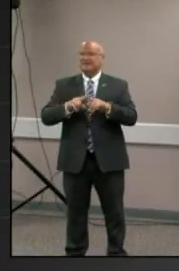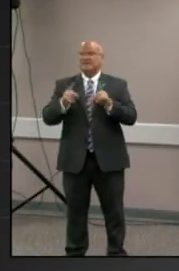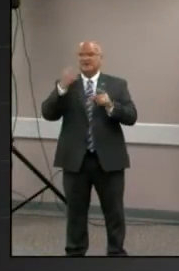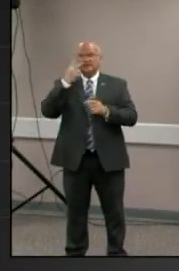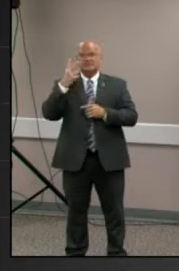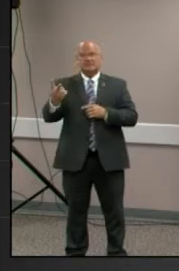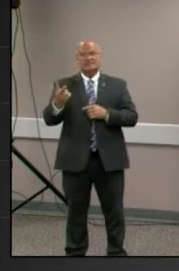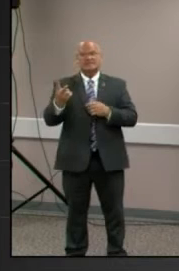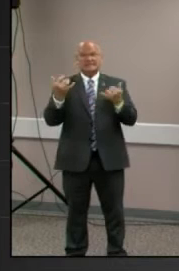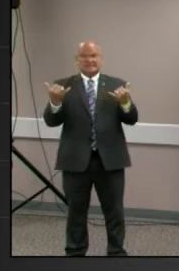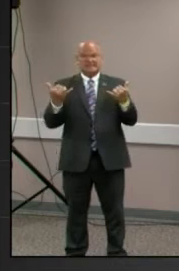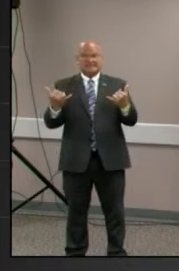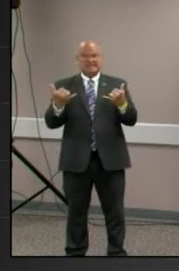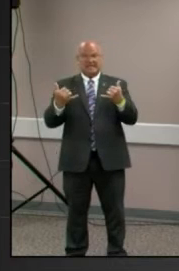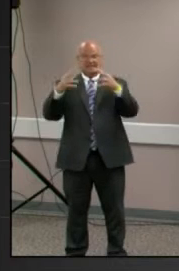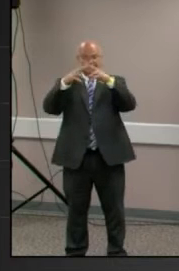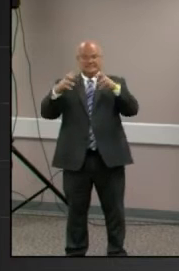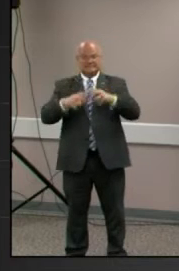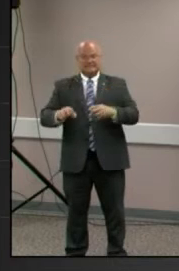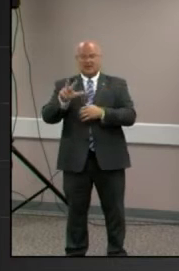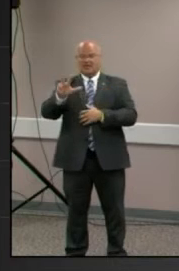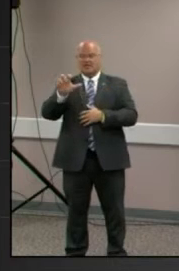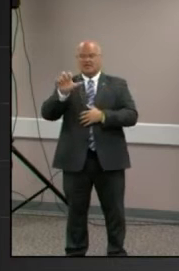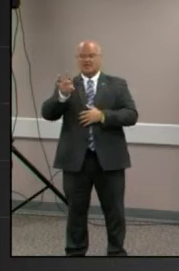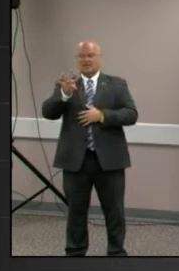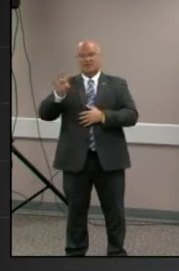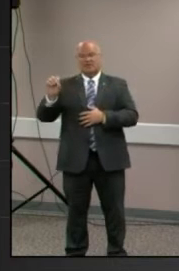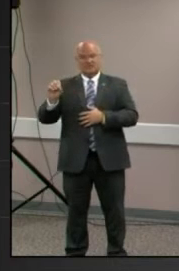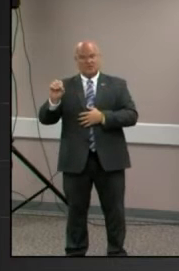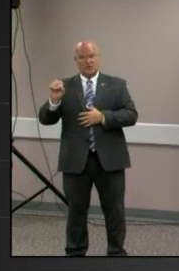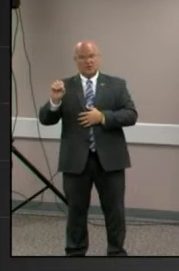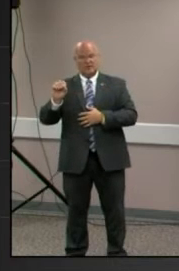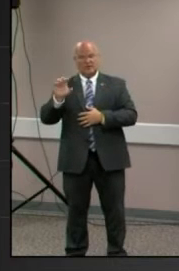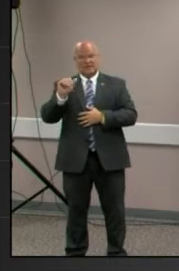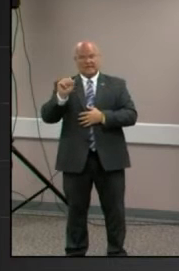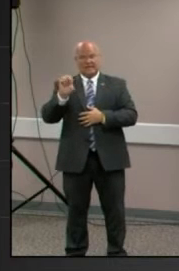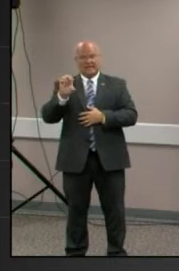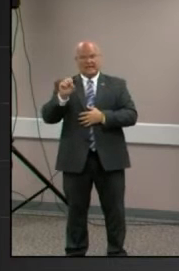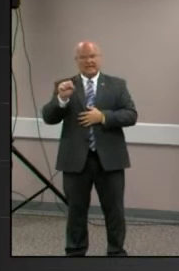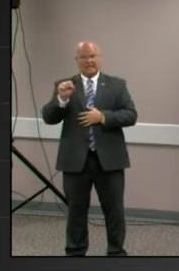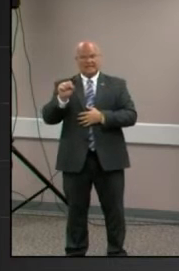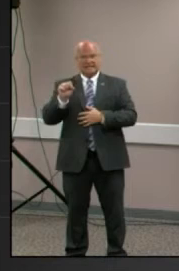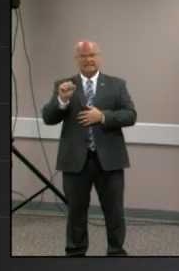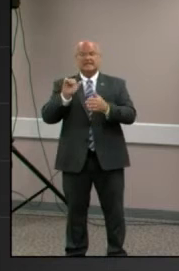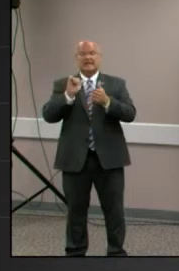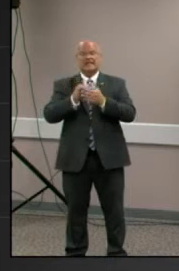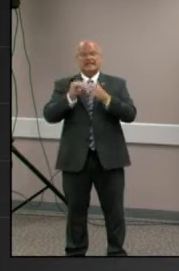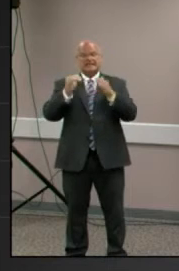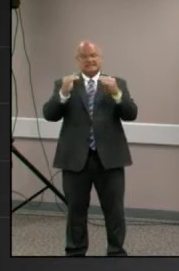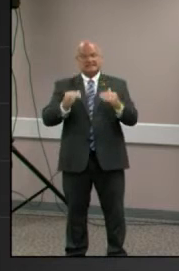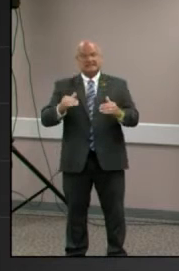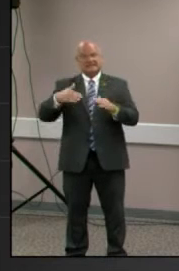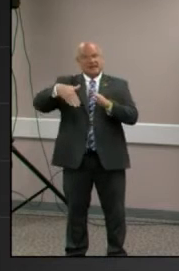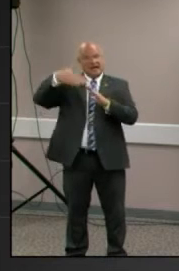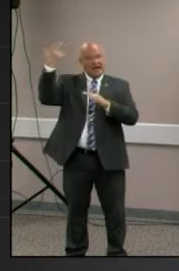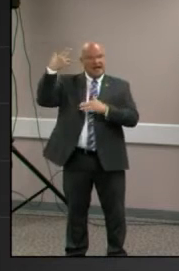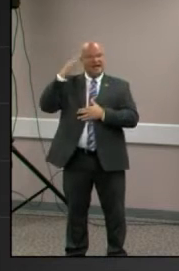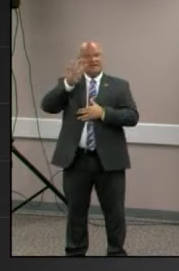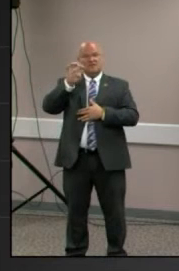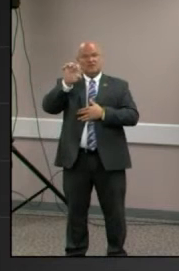But you can see today's breakdown of 340 cases, which is down from the height